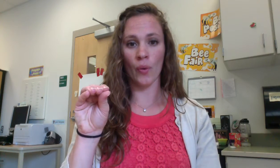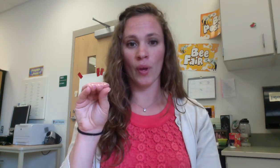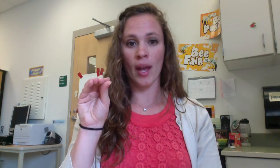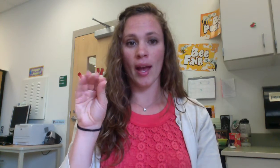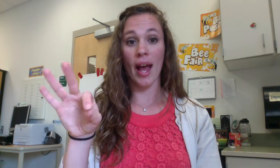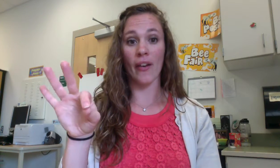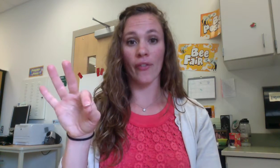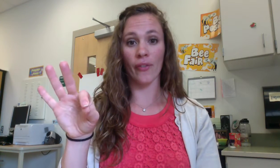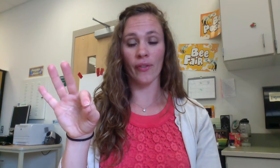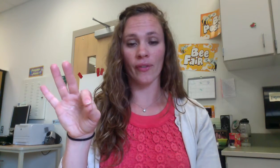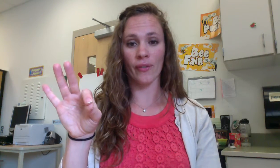O-F,